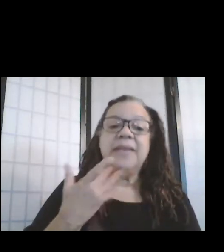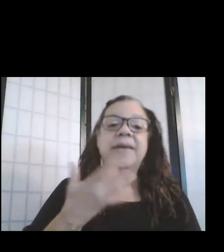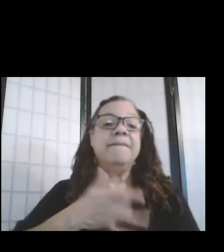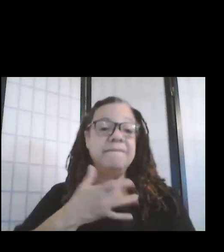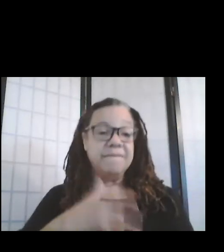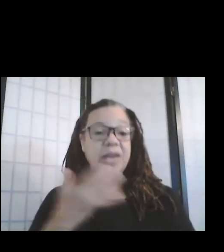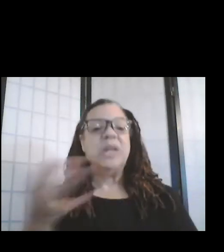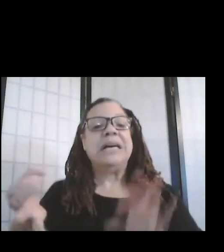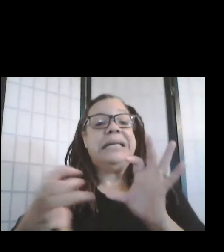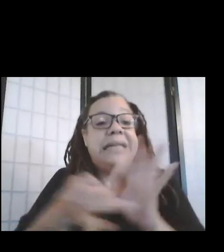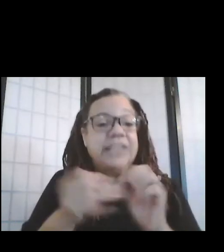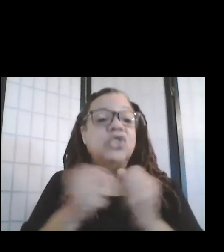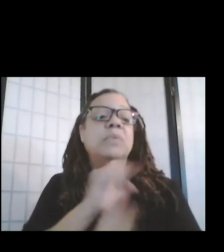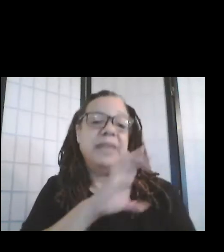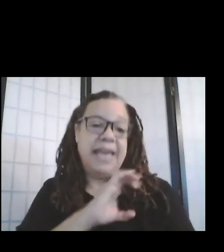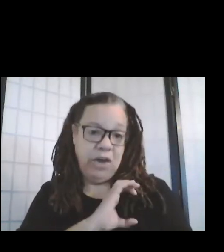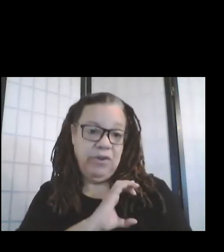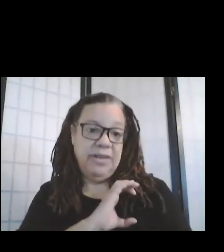connection to the characters, and then